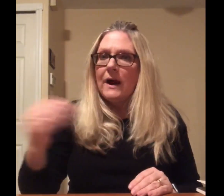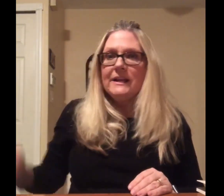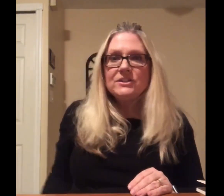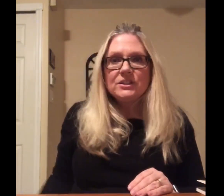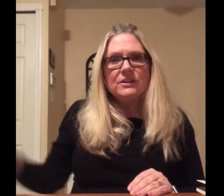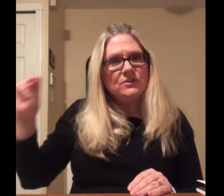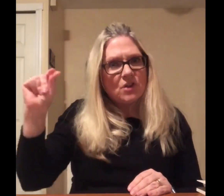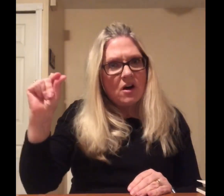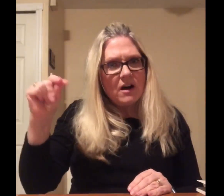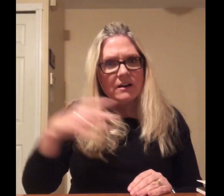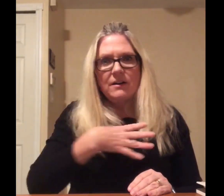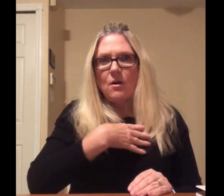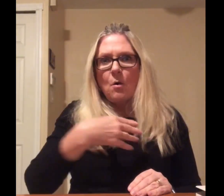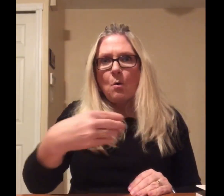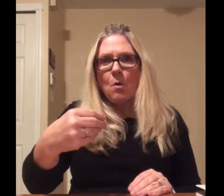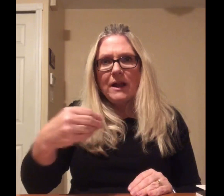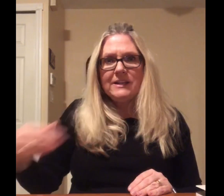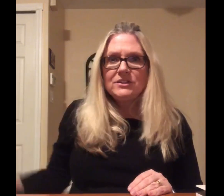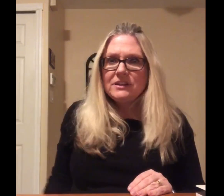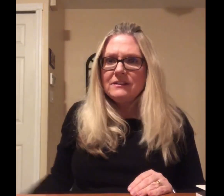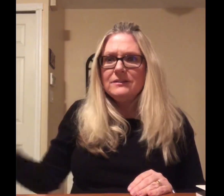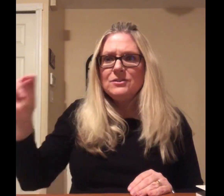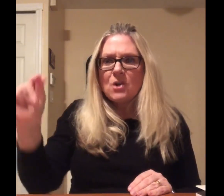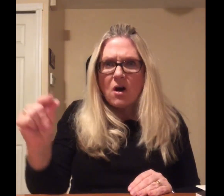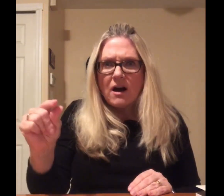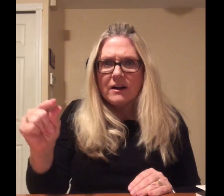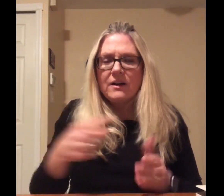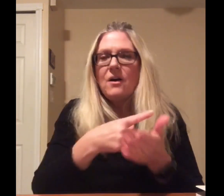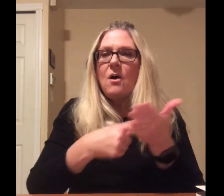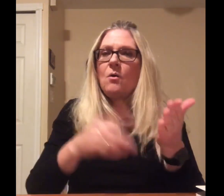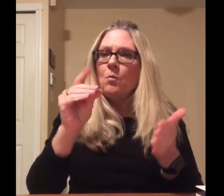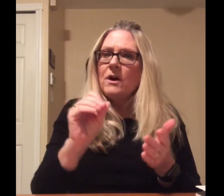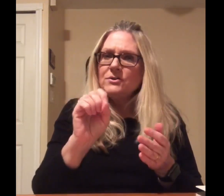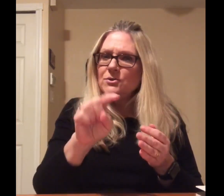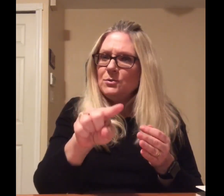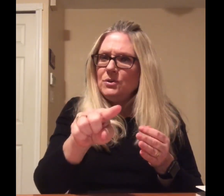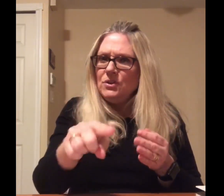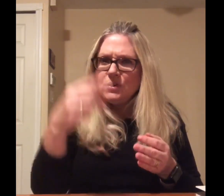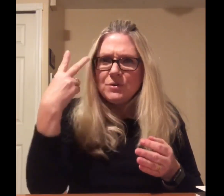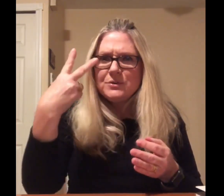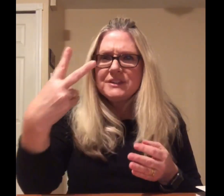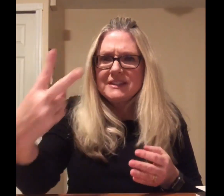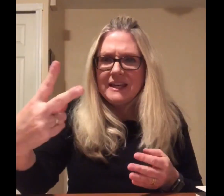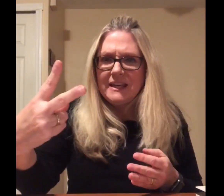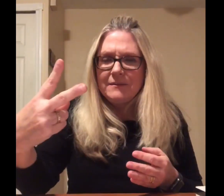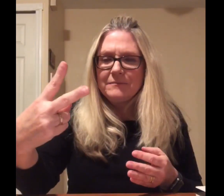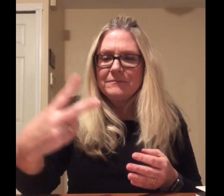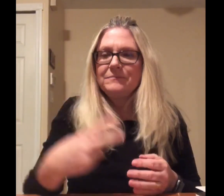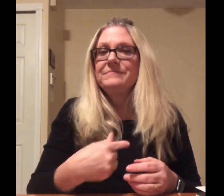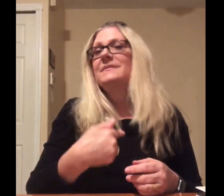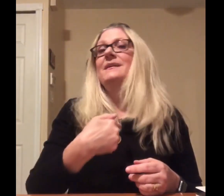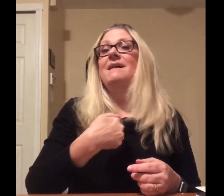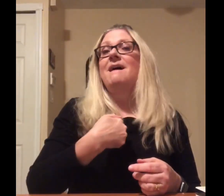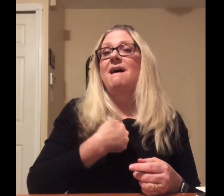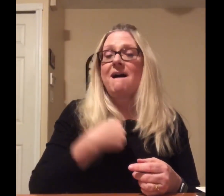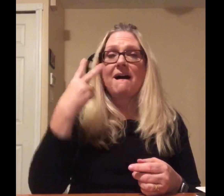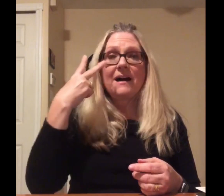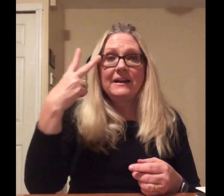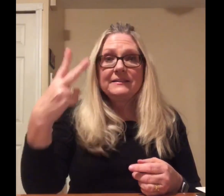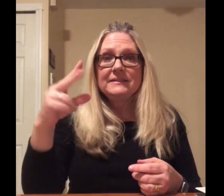White dog, white dog. What do you see? I